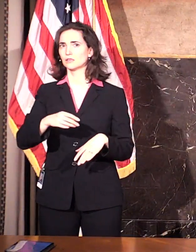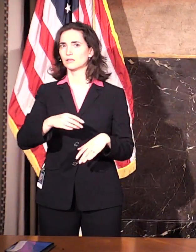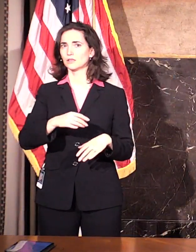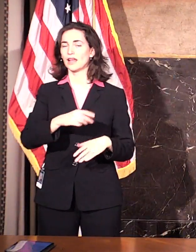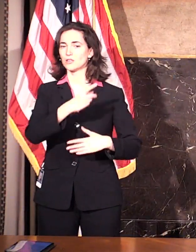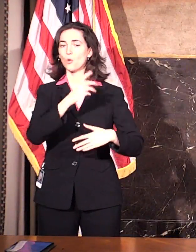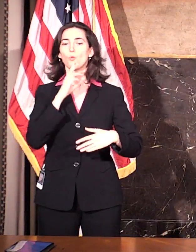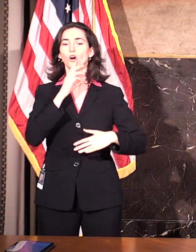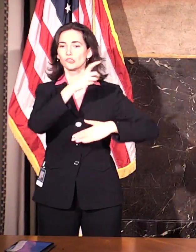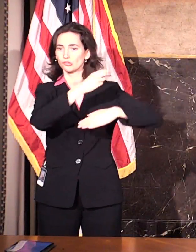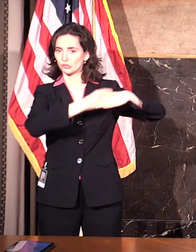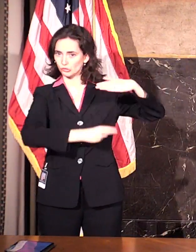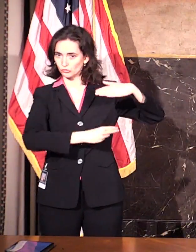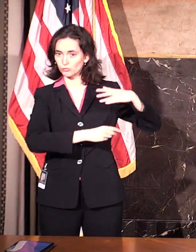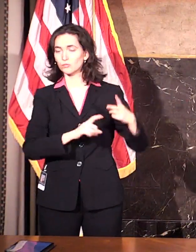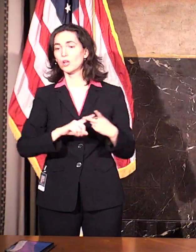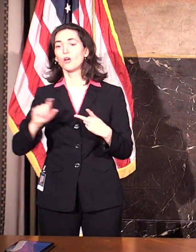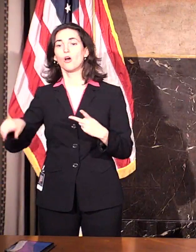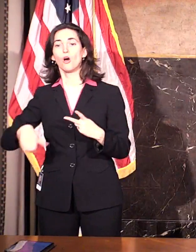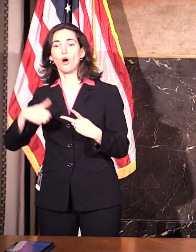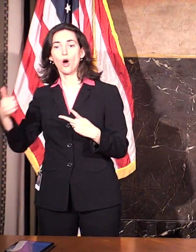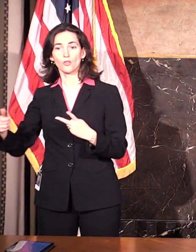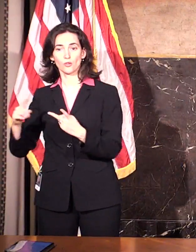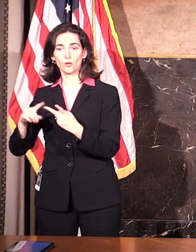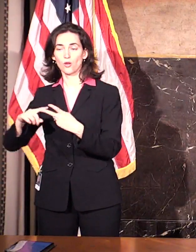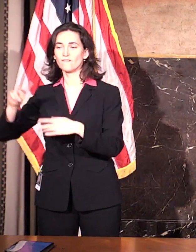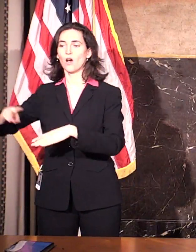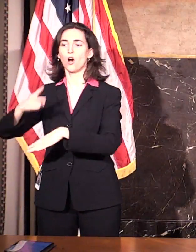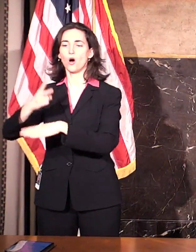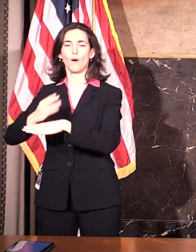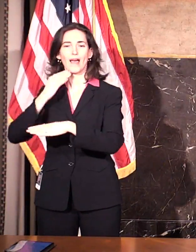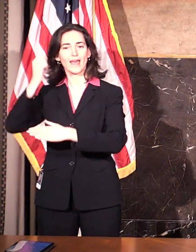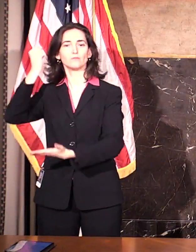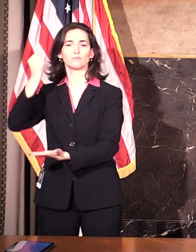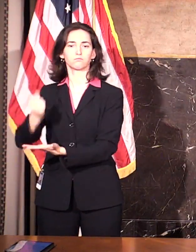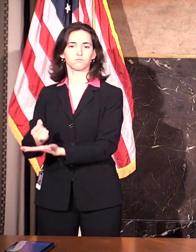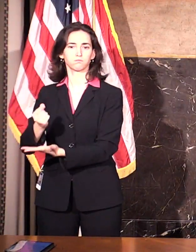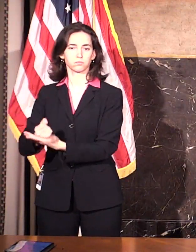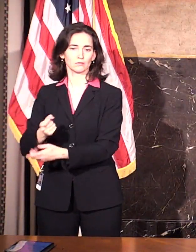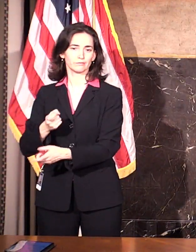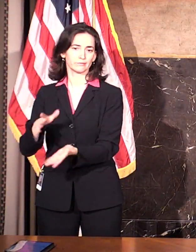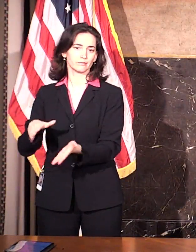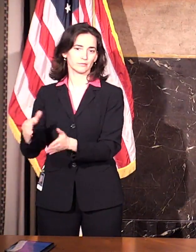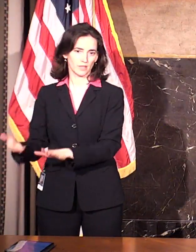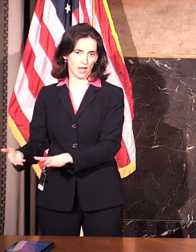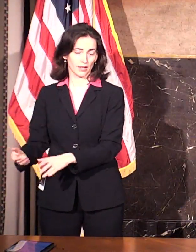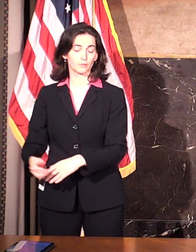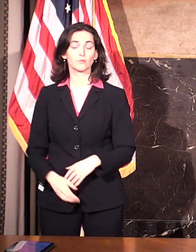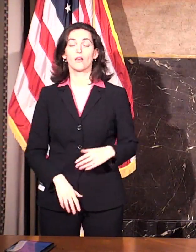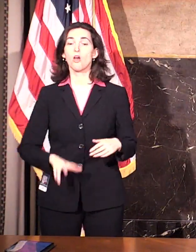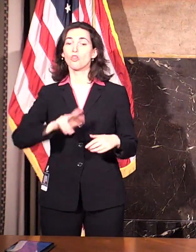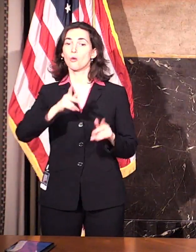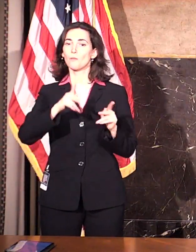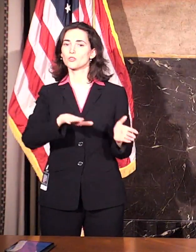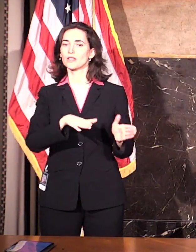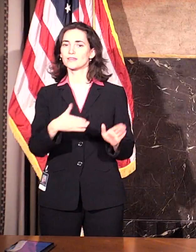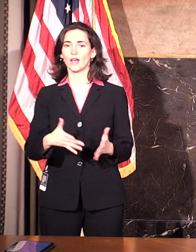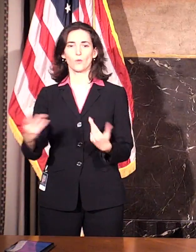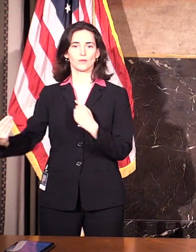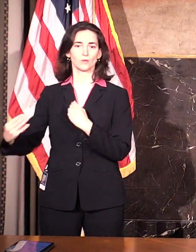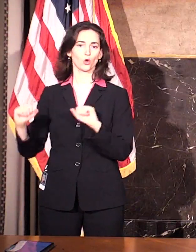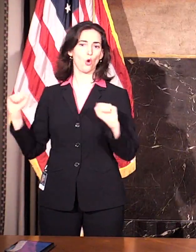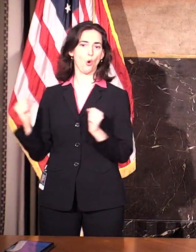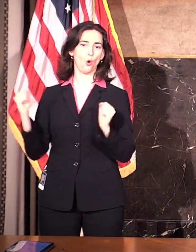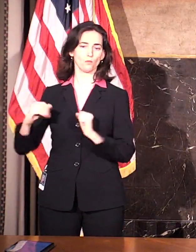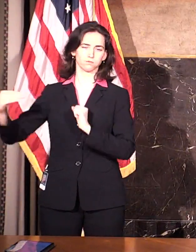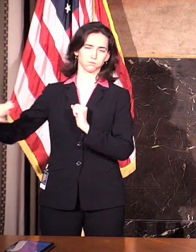third confirmed death was due to exposure for an individual. And as of right